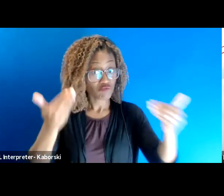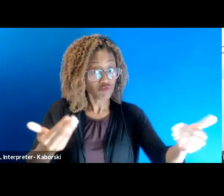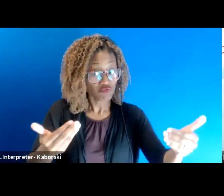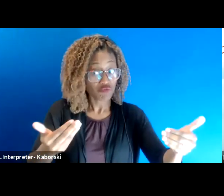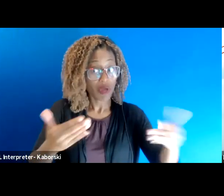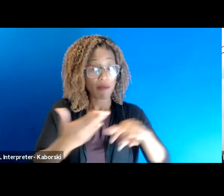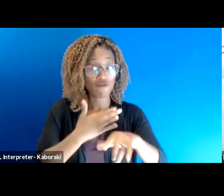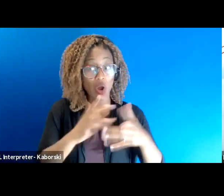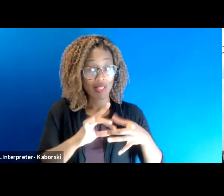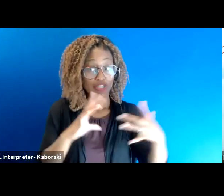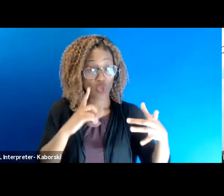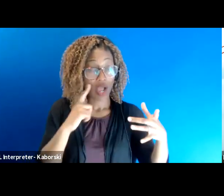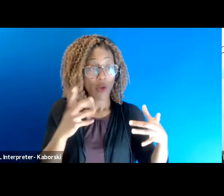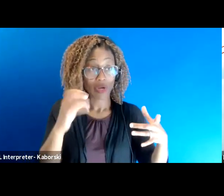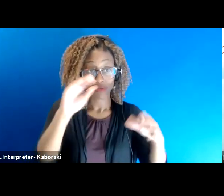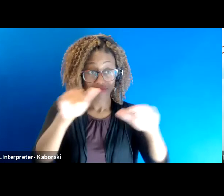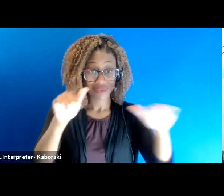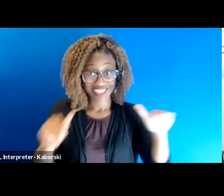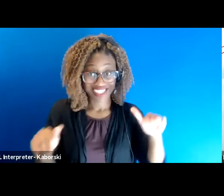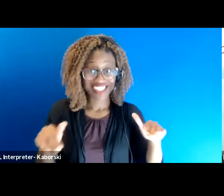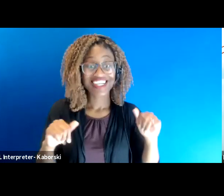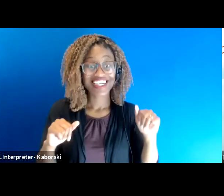Before I let you go, remember you guys